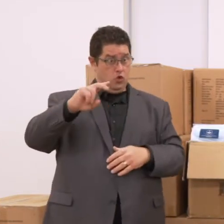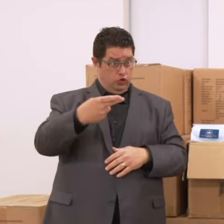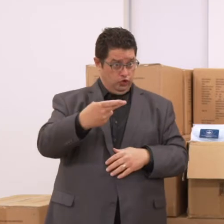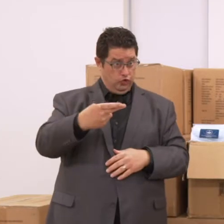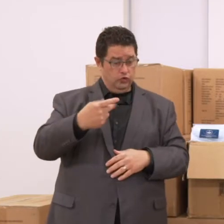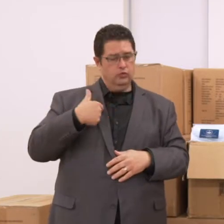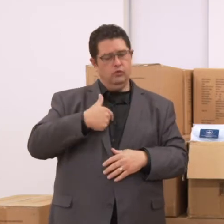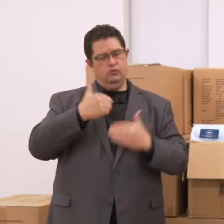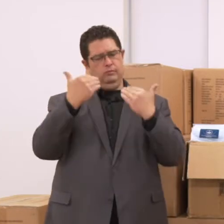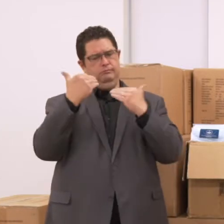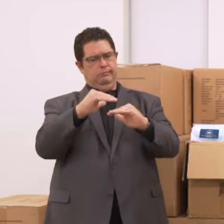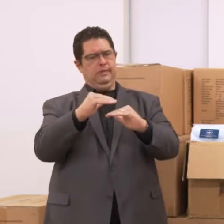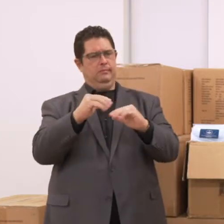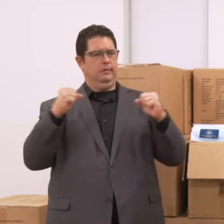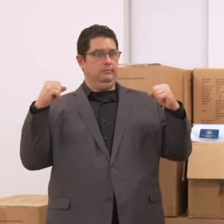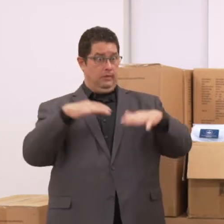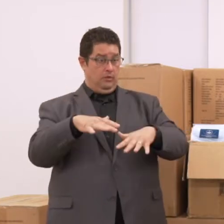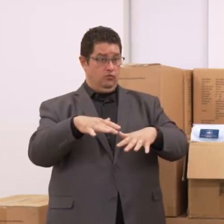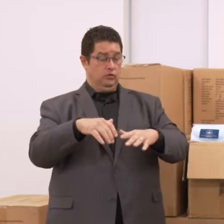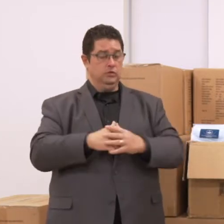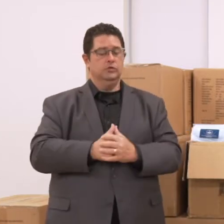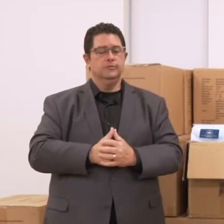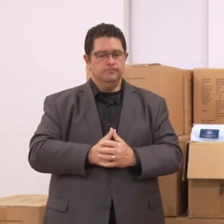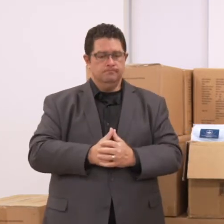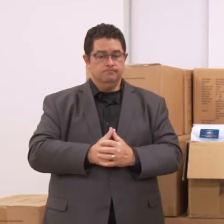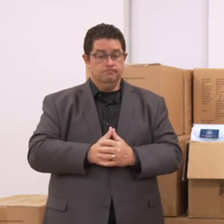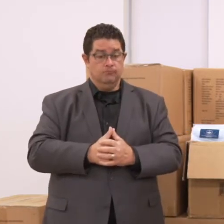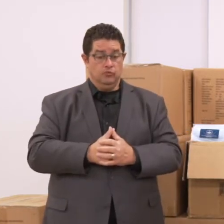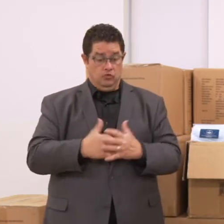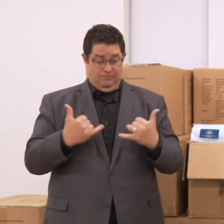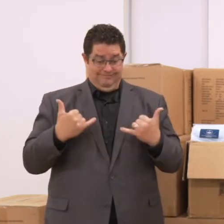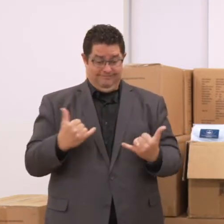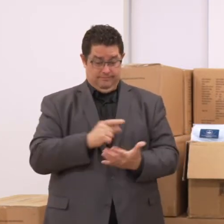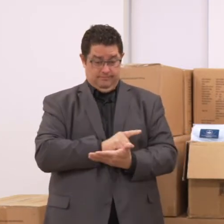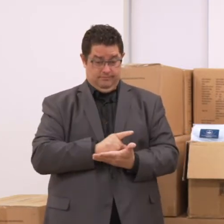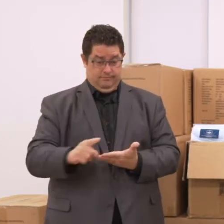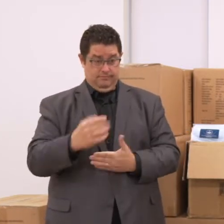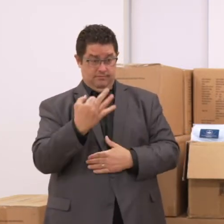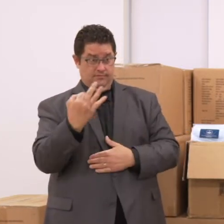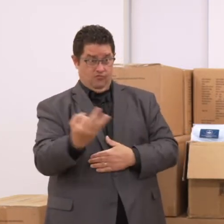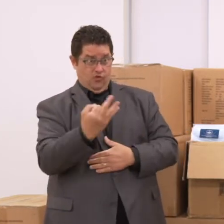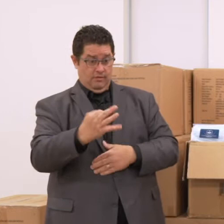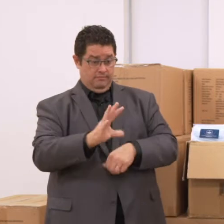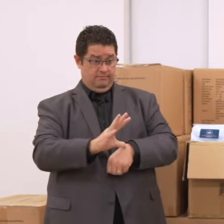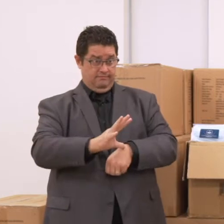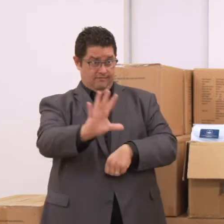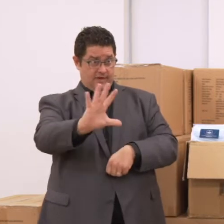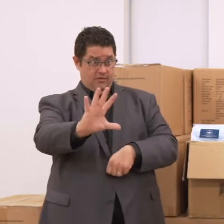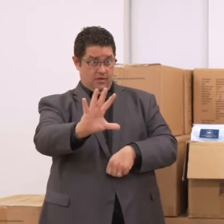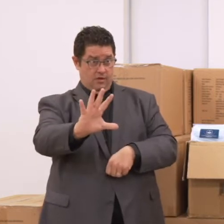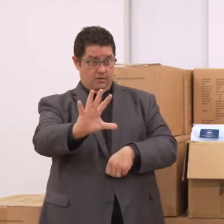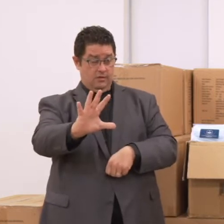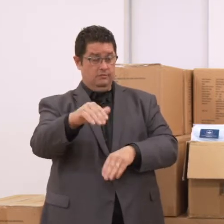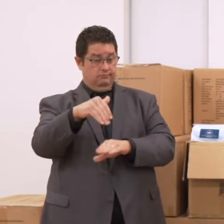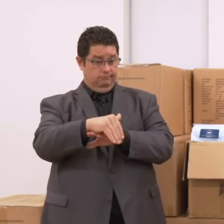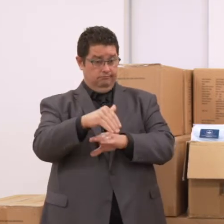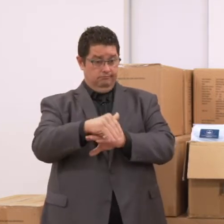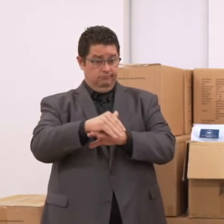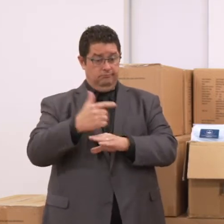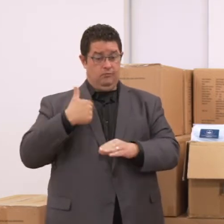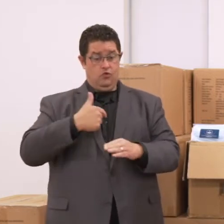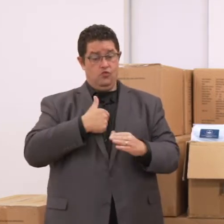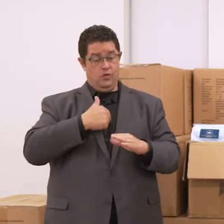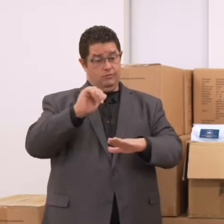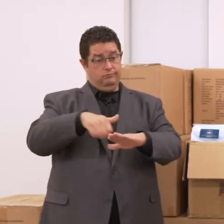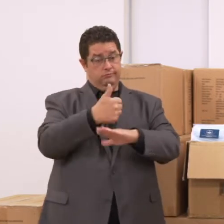by limiting gatherings. So beginning at 5 p.m. this Friday, we will limit gatherings to no more than 50 people